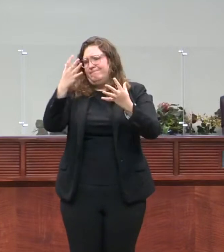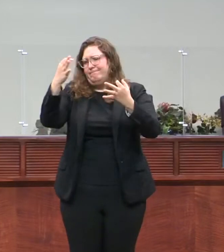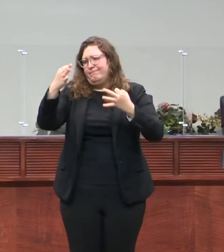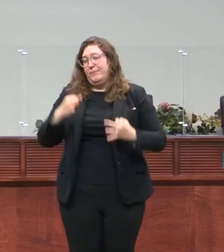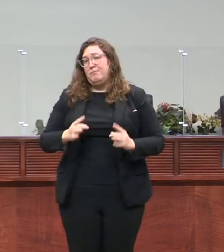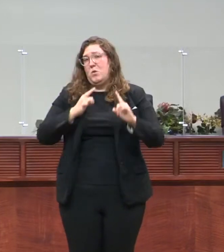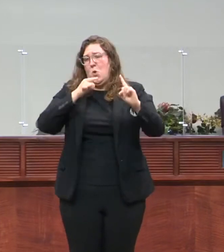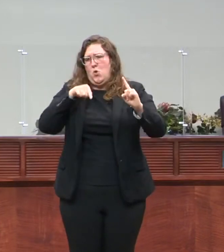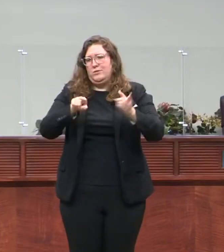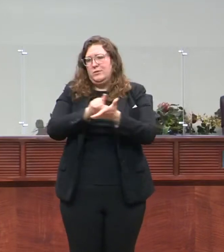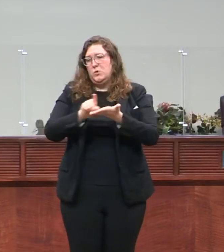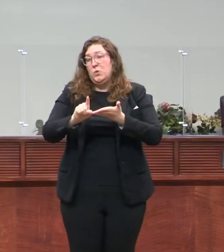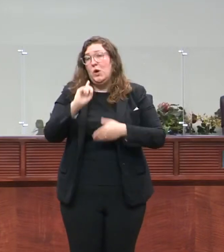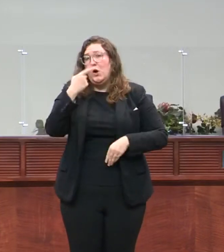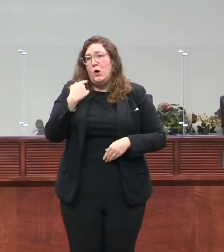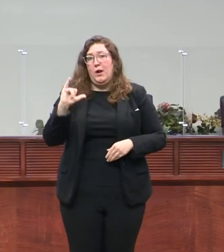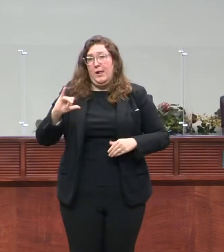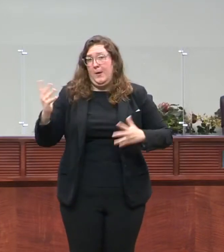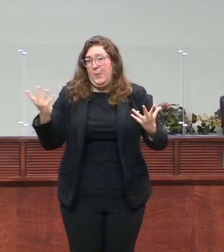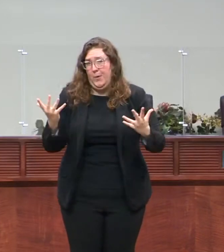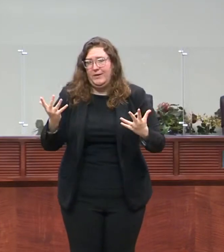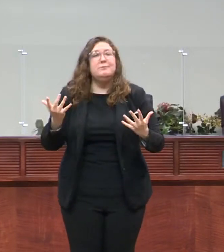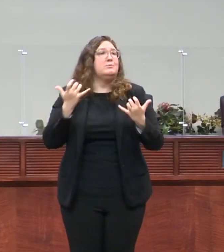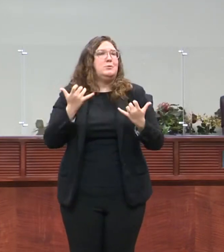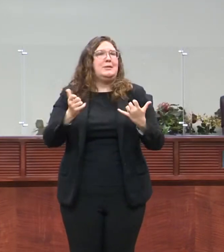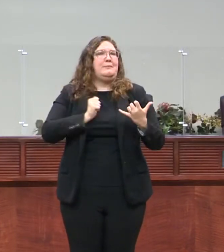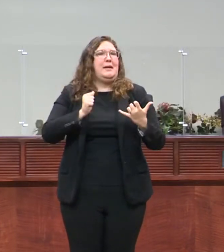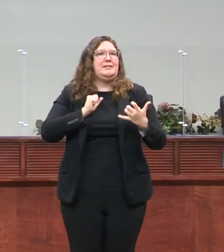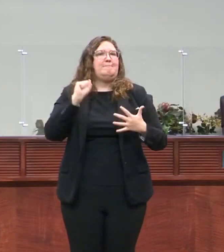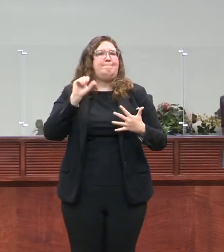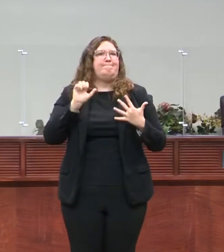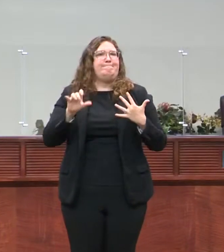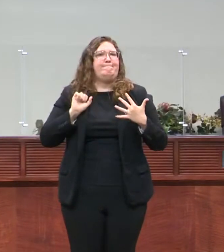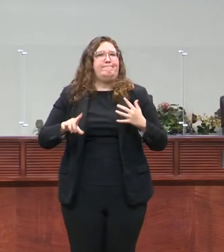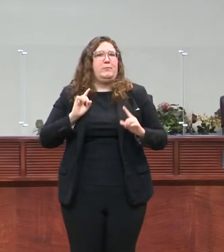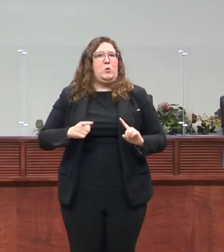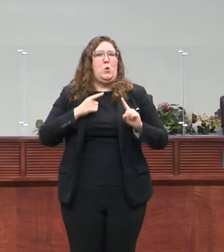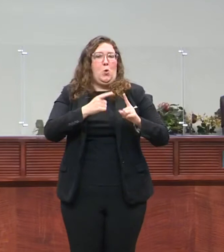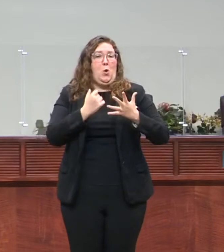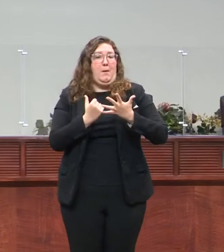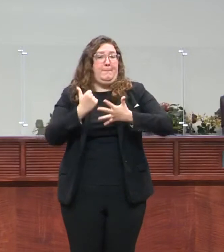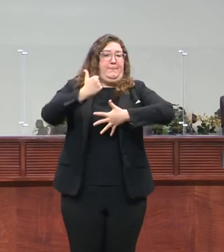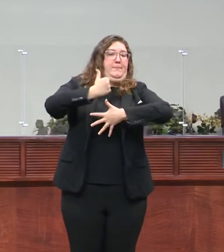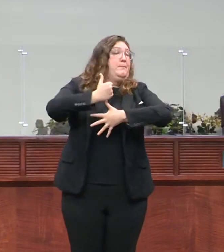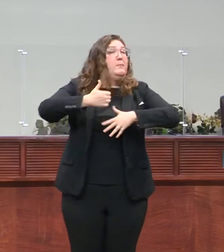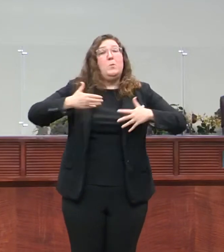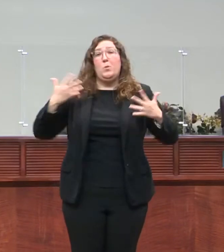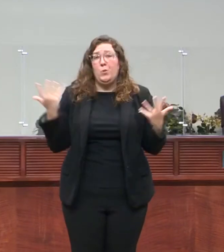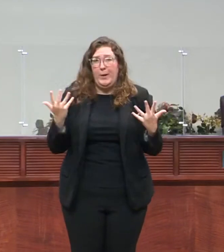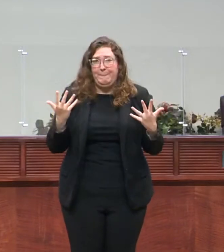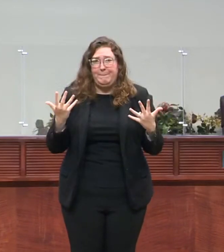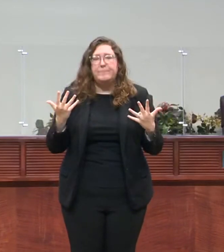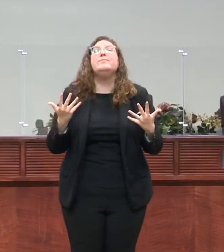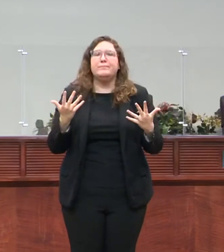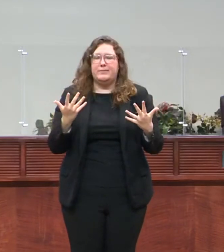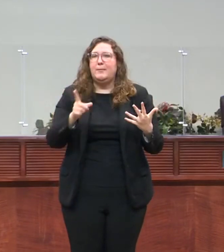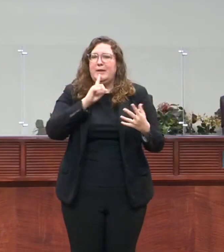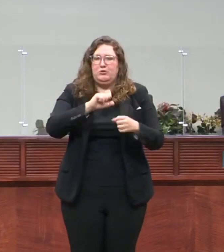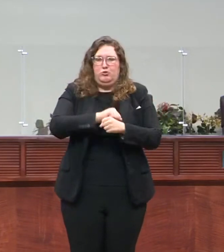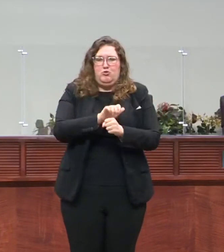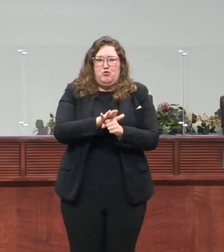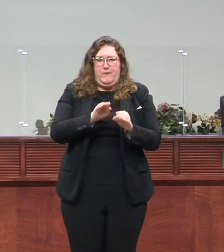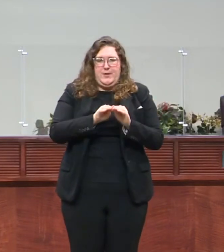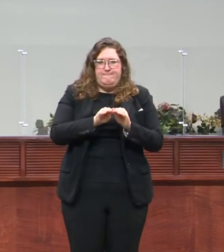for the week, and so I'm going to do that today as well. Our number one goal is to continue to stop or slow